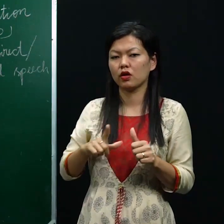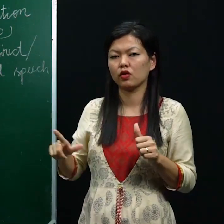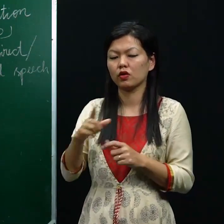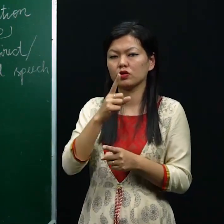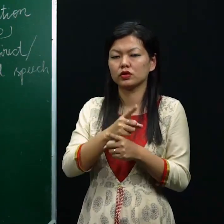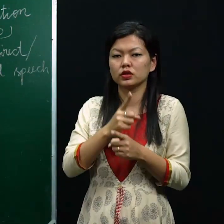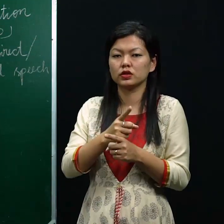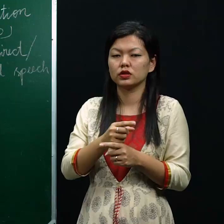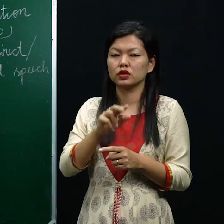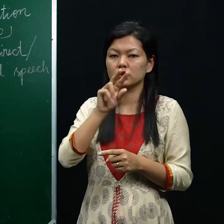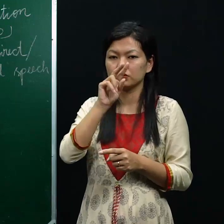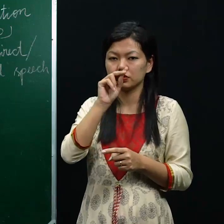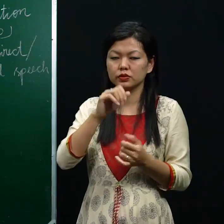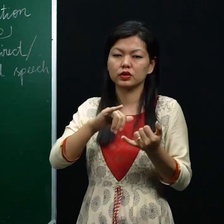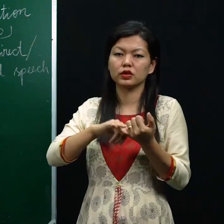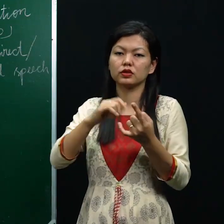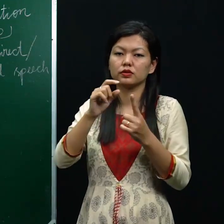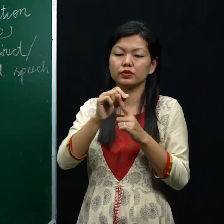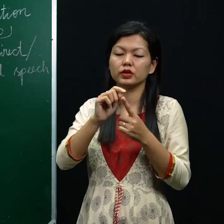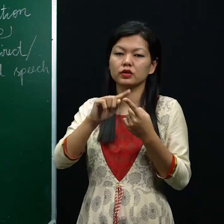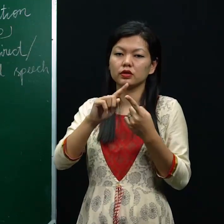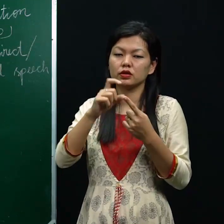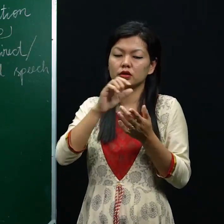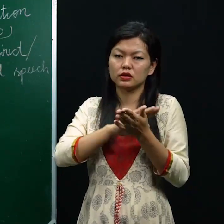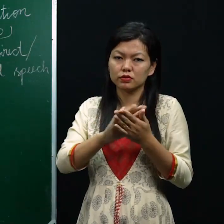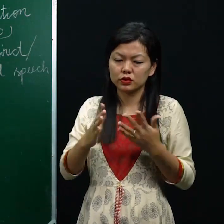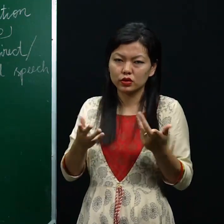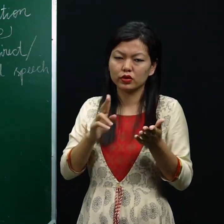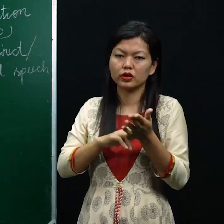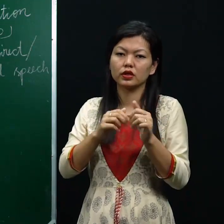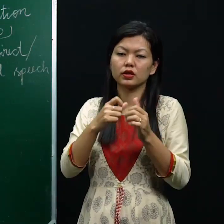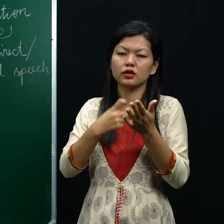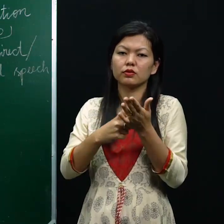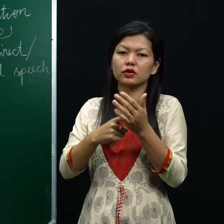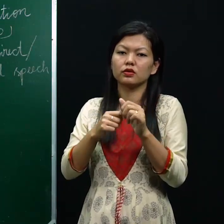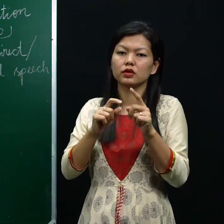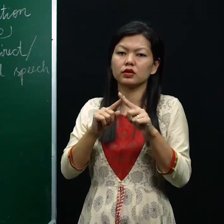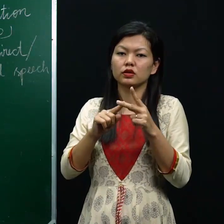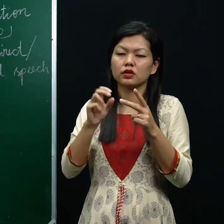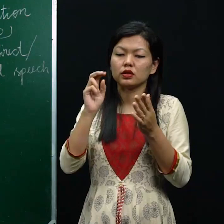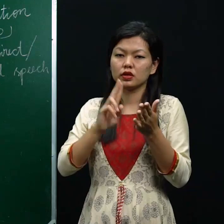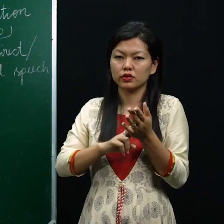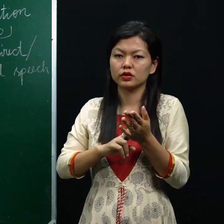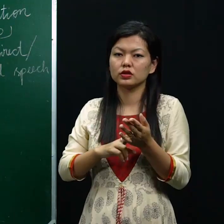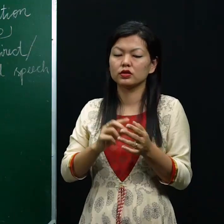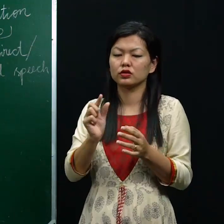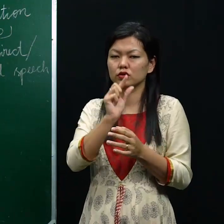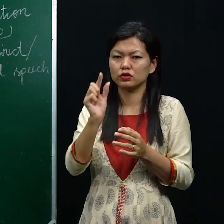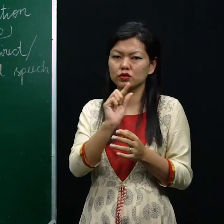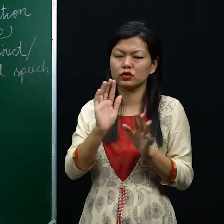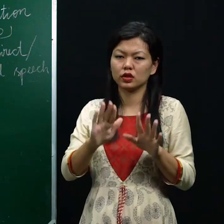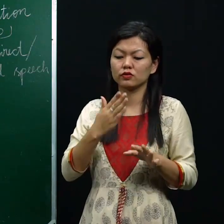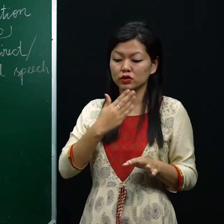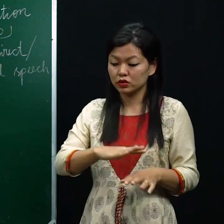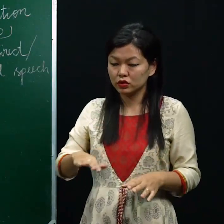you have to keep in mind that it's all the same. And you will find all the explanations of speech or narration on page number 124